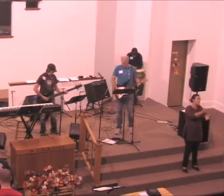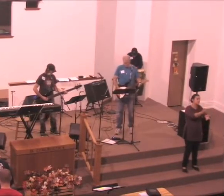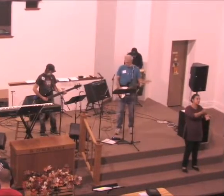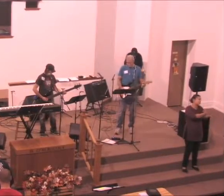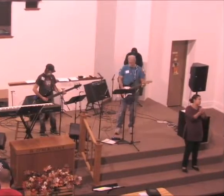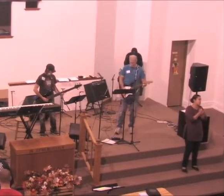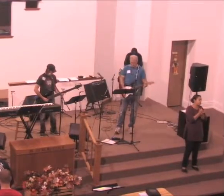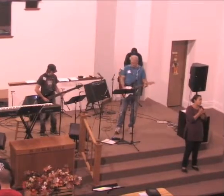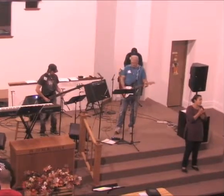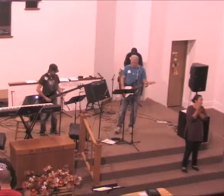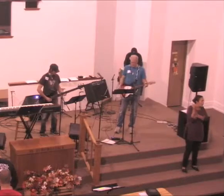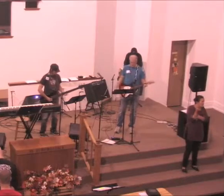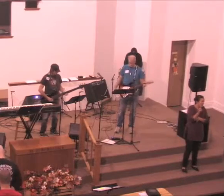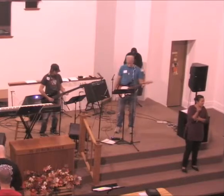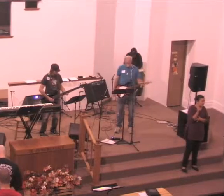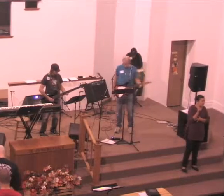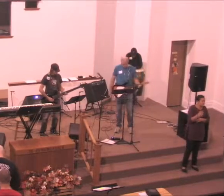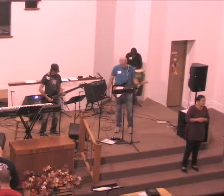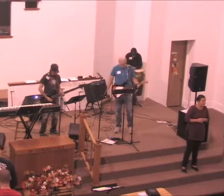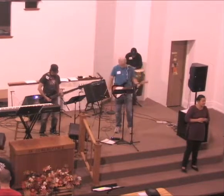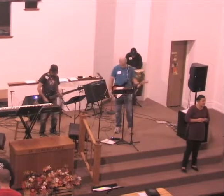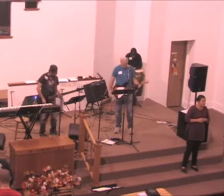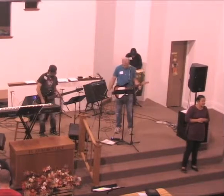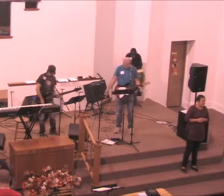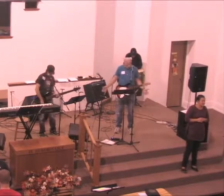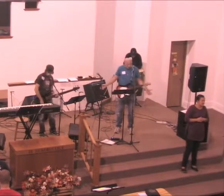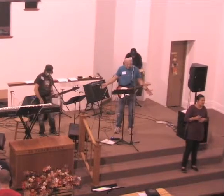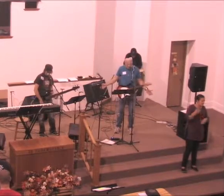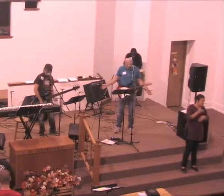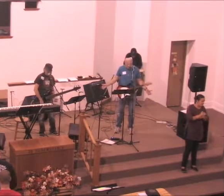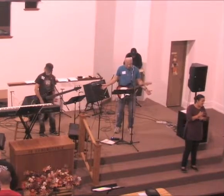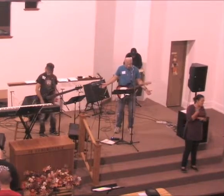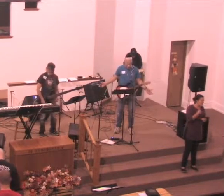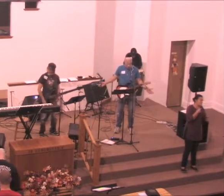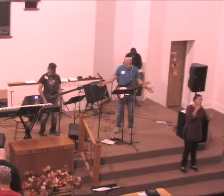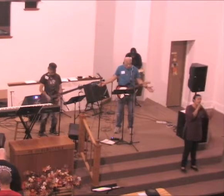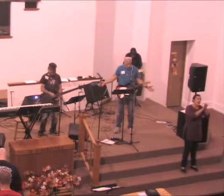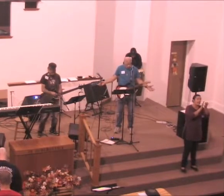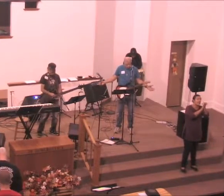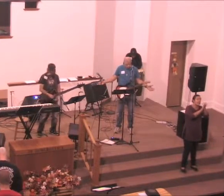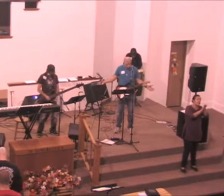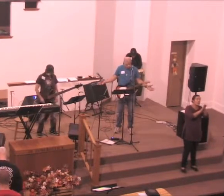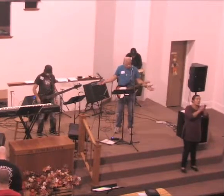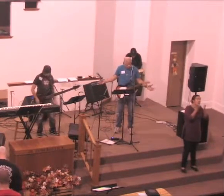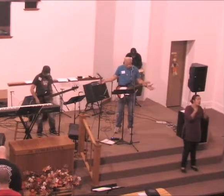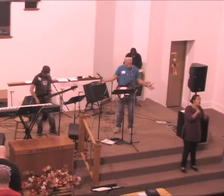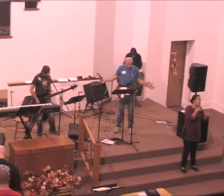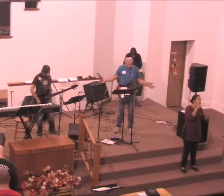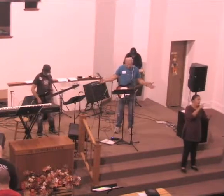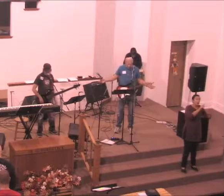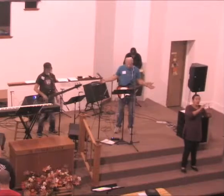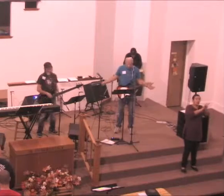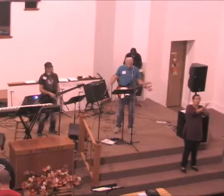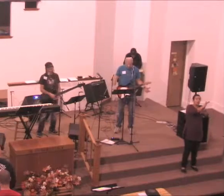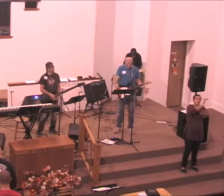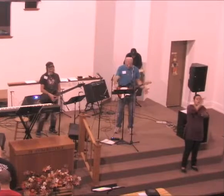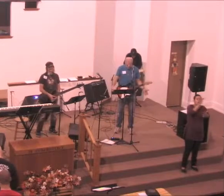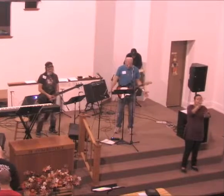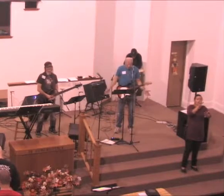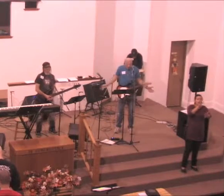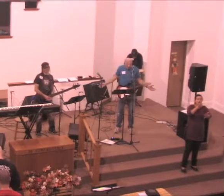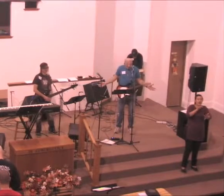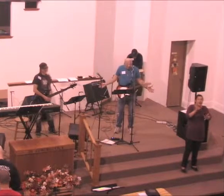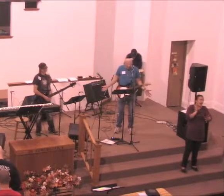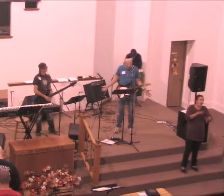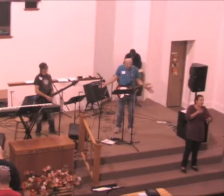we praise you tonight, Lord, that you are the glory and the lifter of our heads, Father God. Lord, that you're so faithful